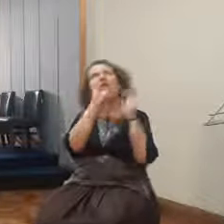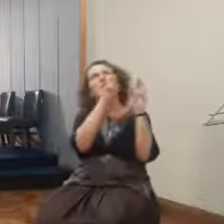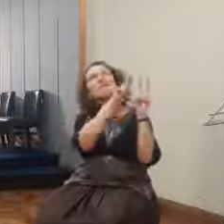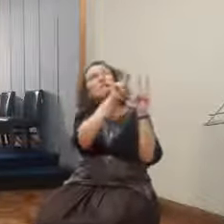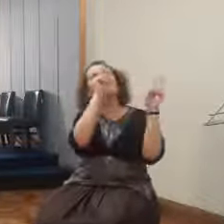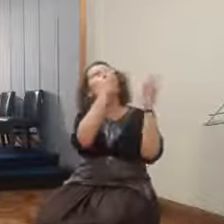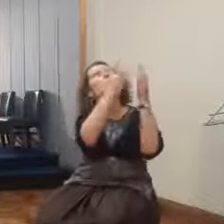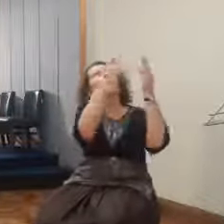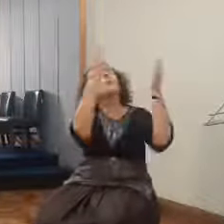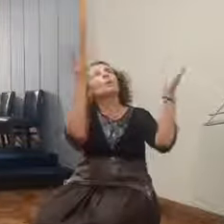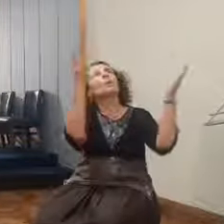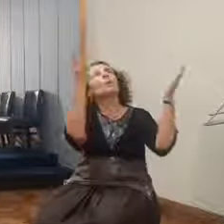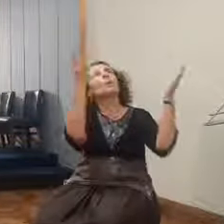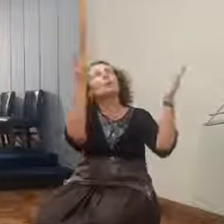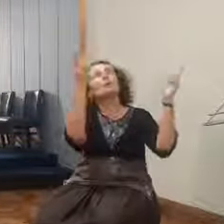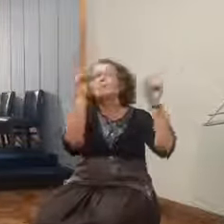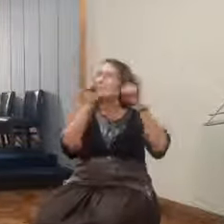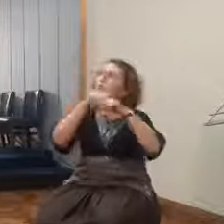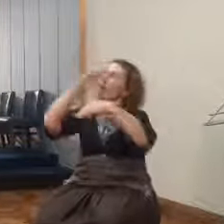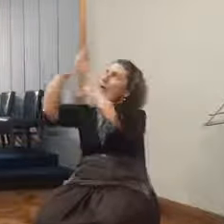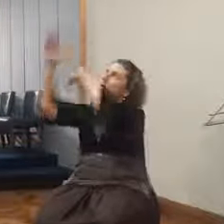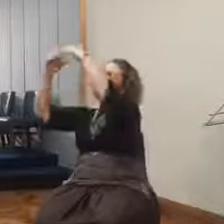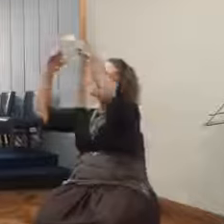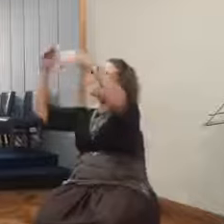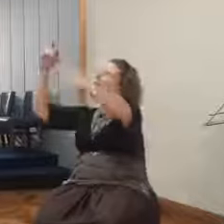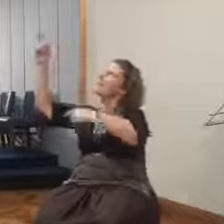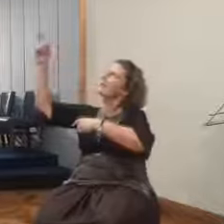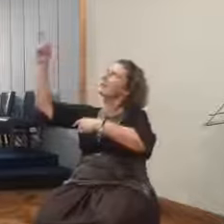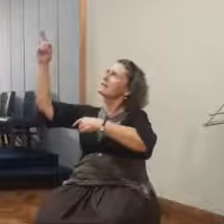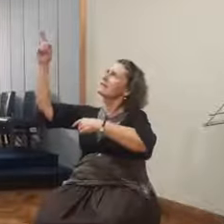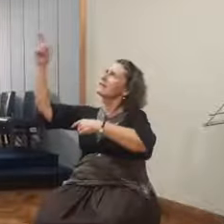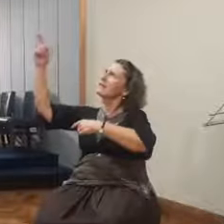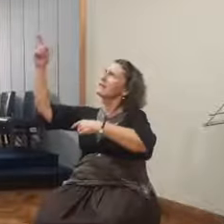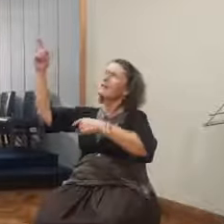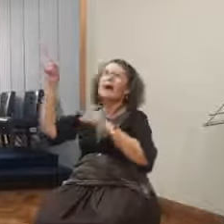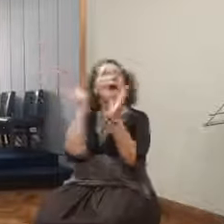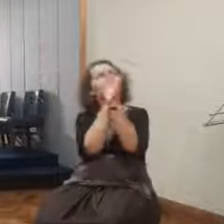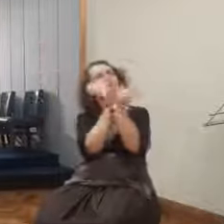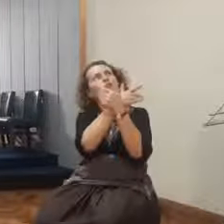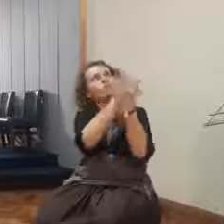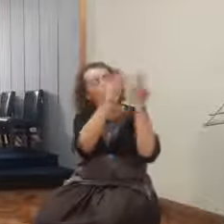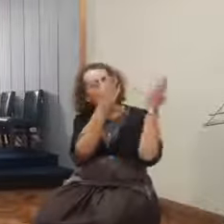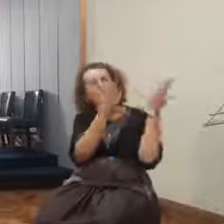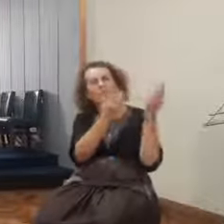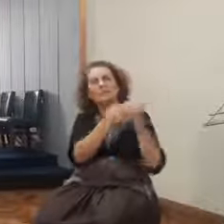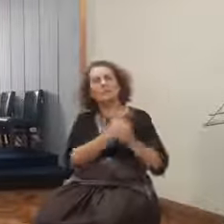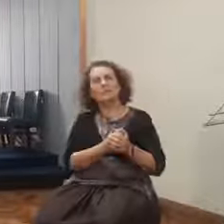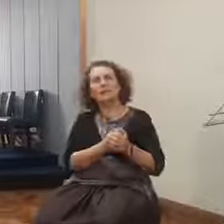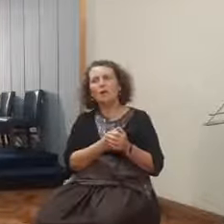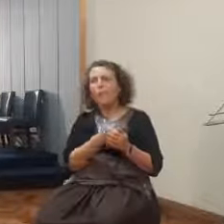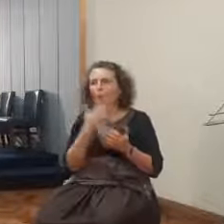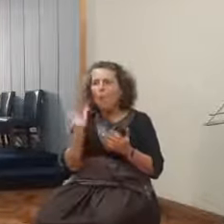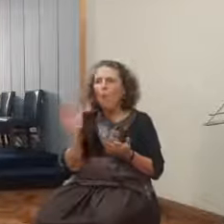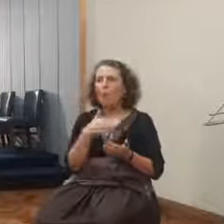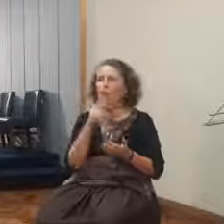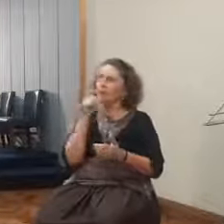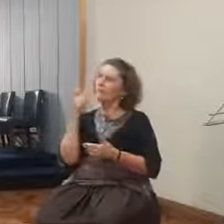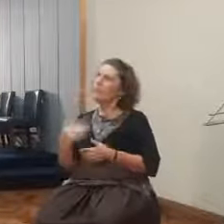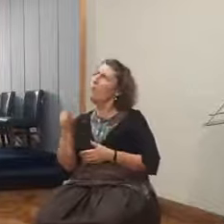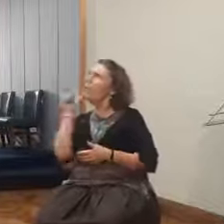the heaven of heavens, the host of stars, the host of angelic beings. And I believe we